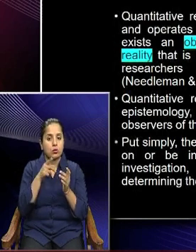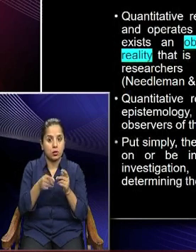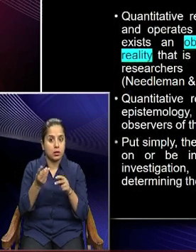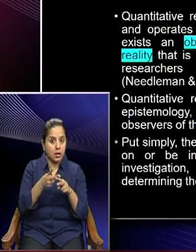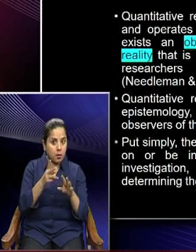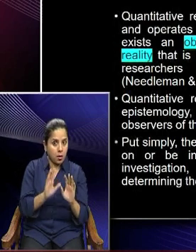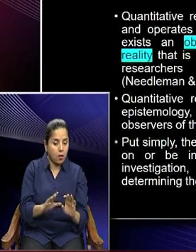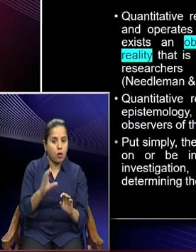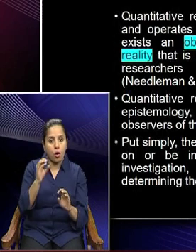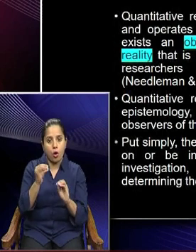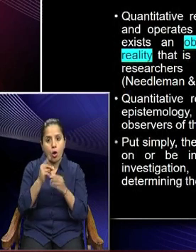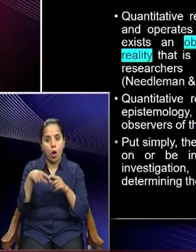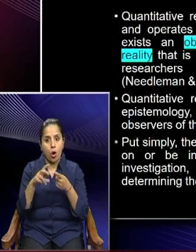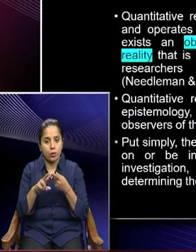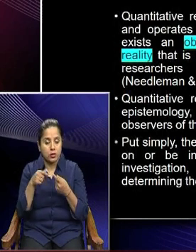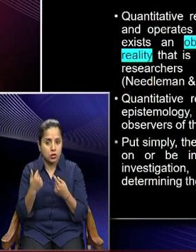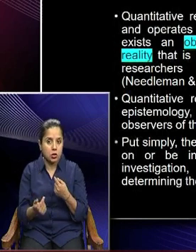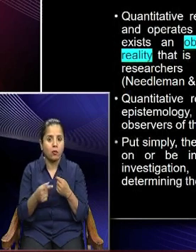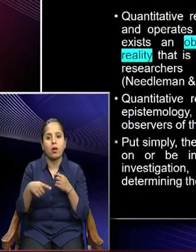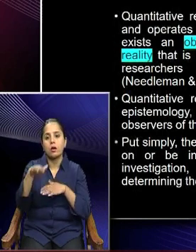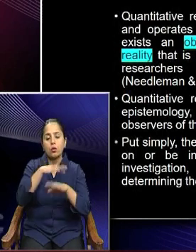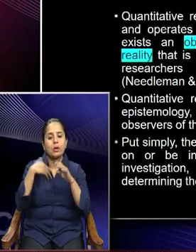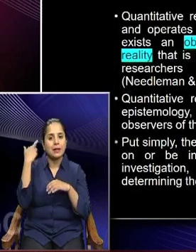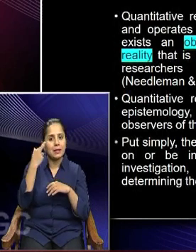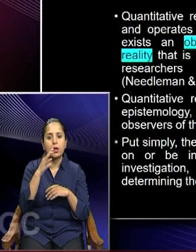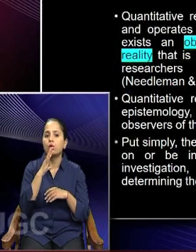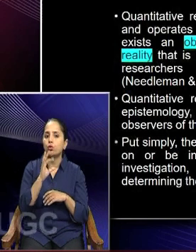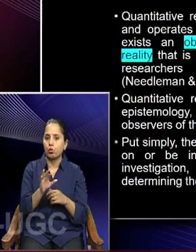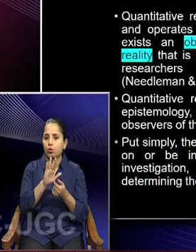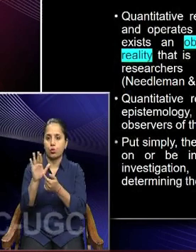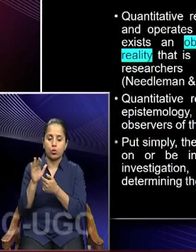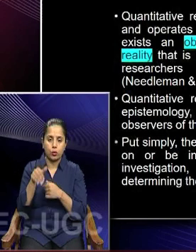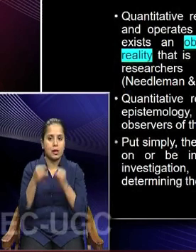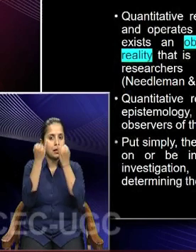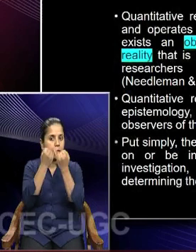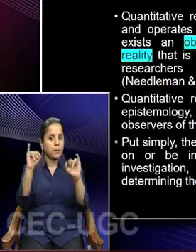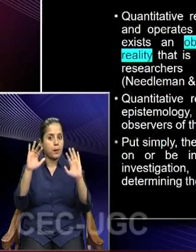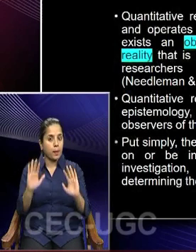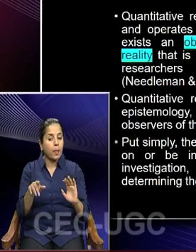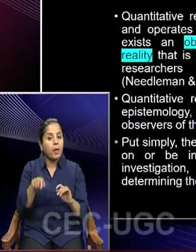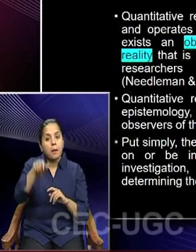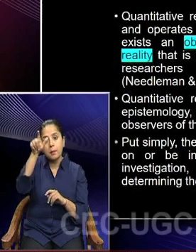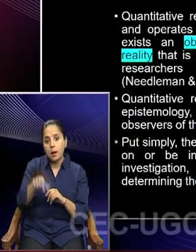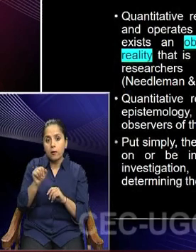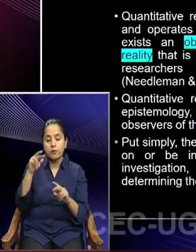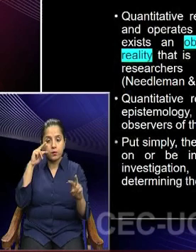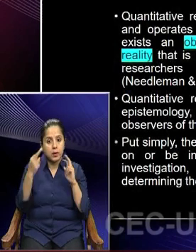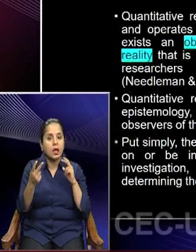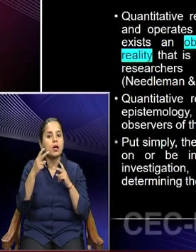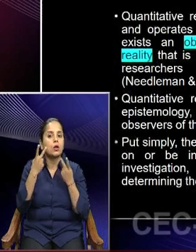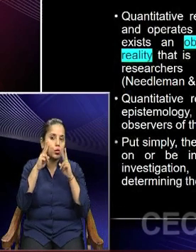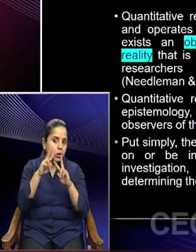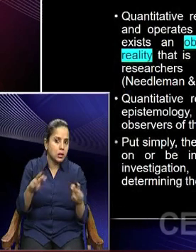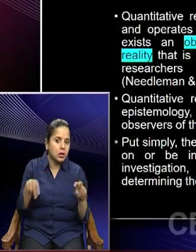an objective and rationally organized reality that is independent of the perceptions of researchers